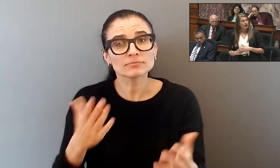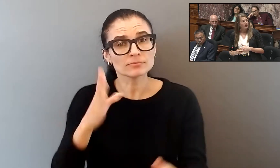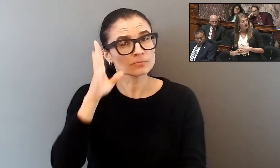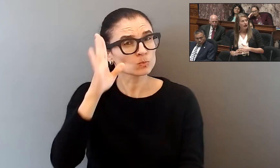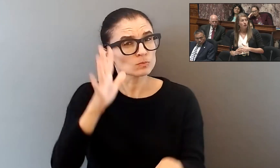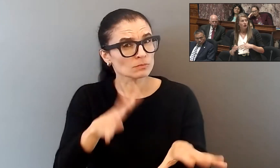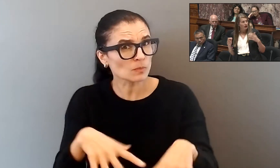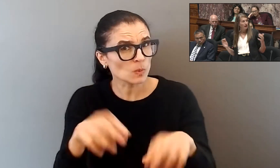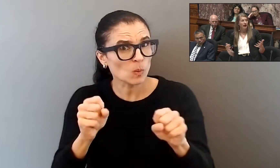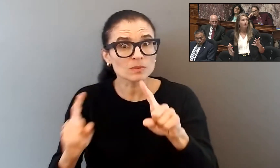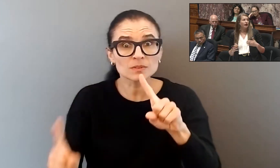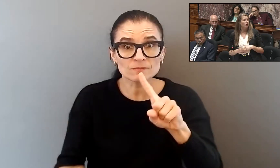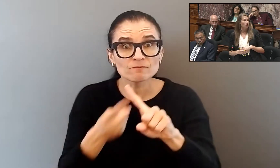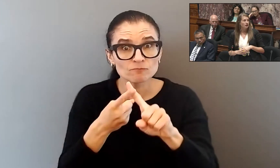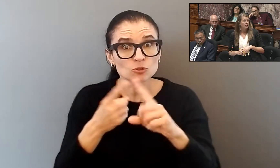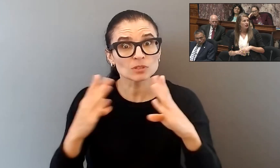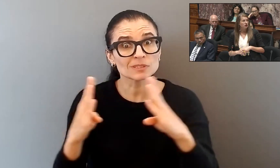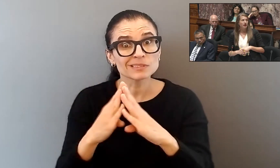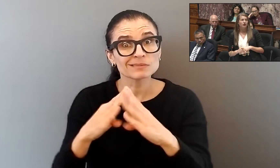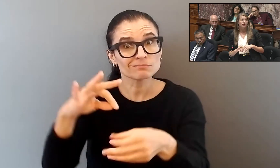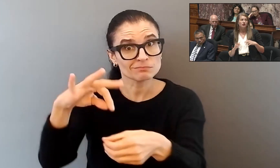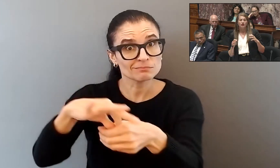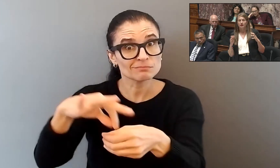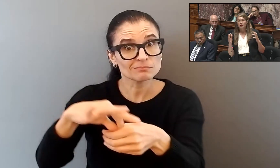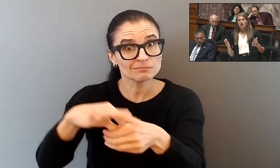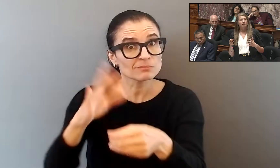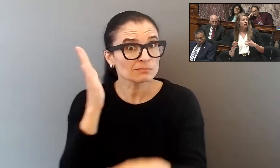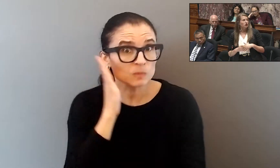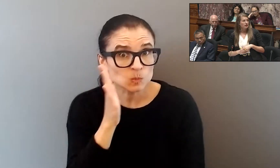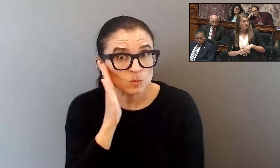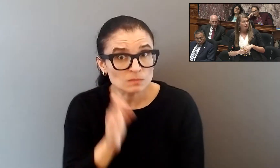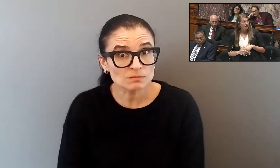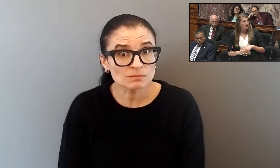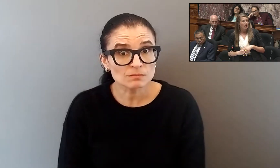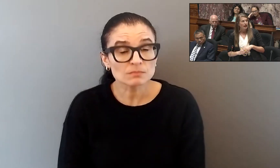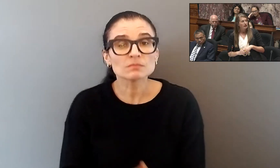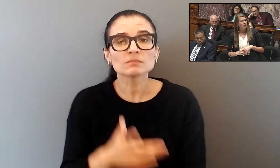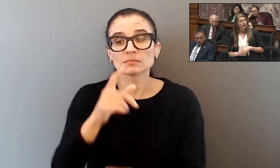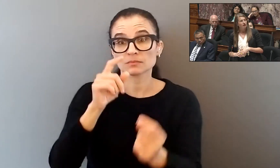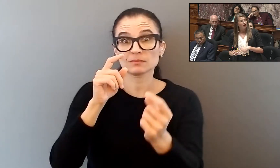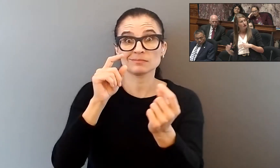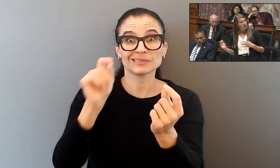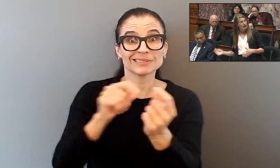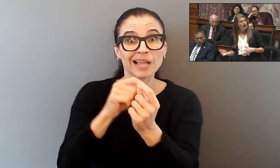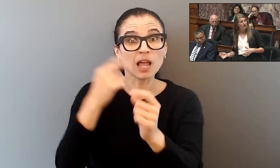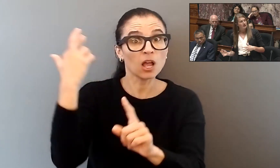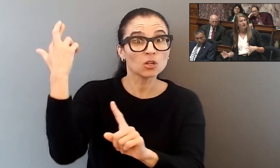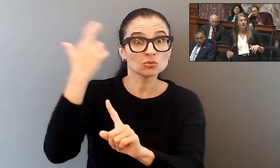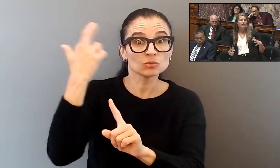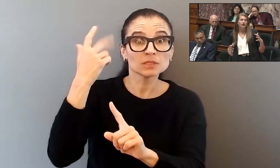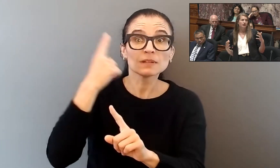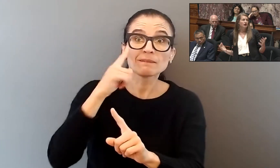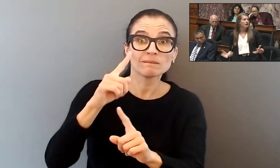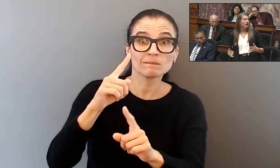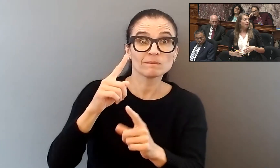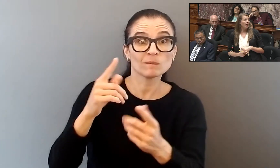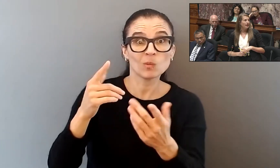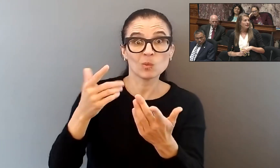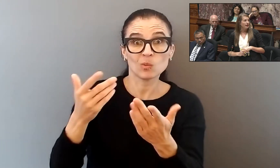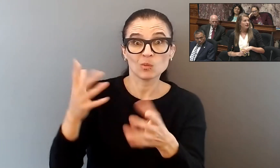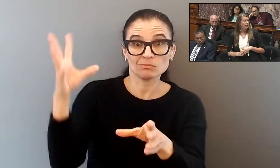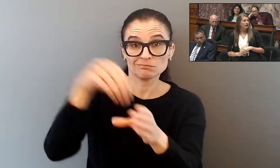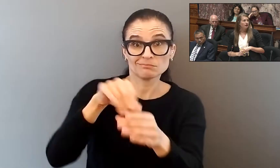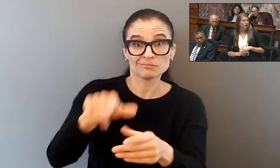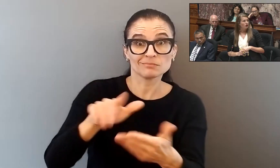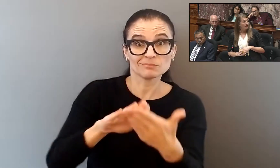and the name will be made by local decision makers. The regional district is actively involved with that facilitator,